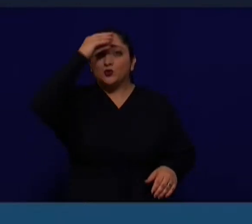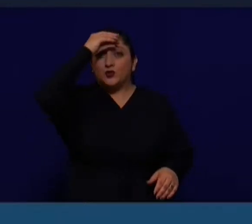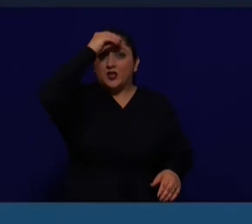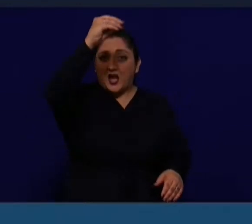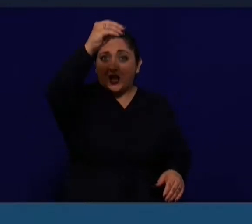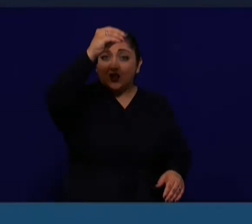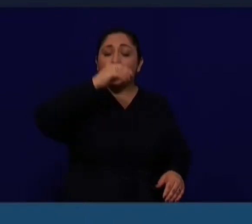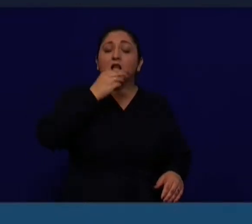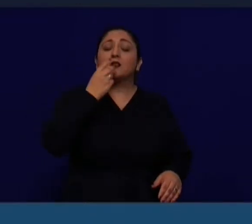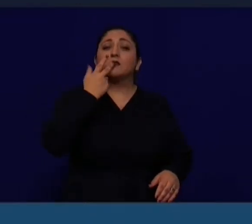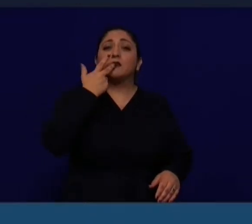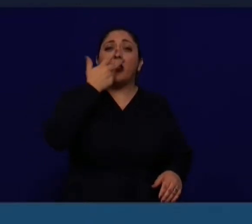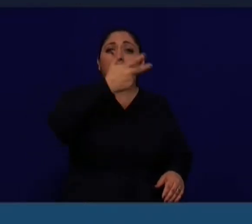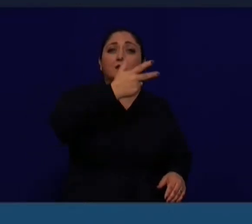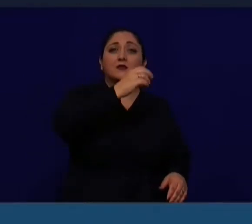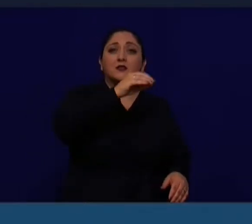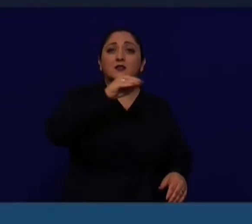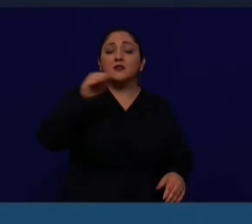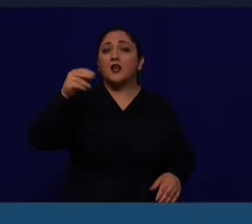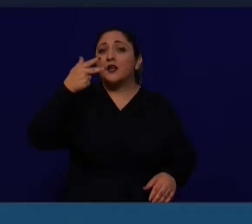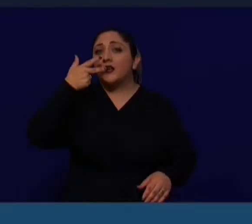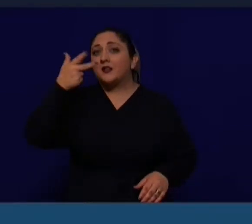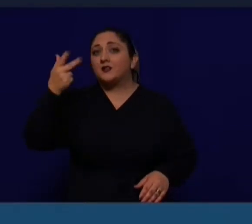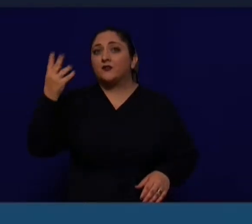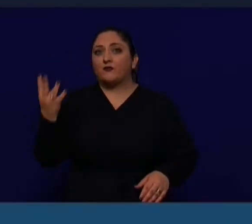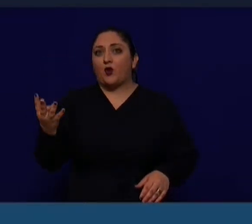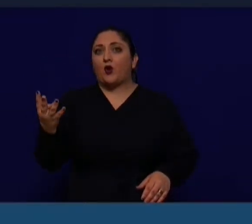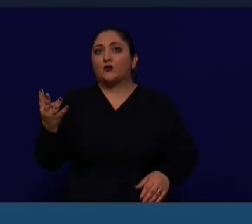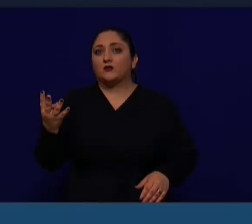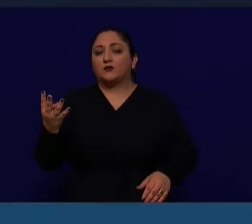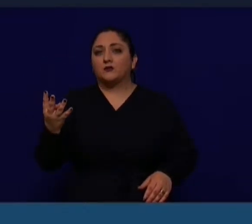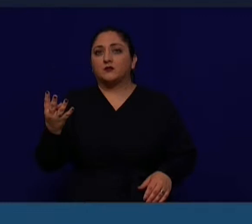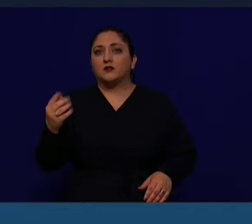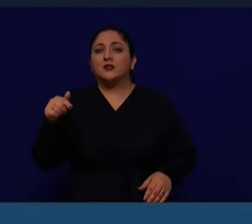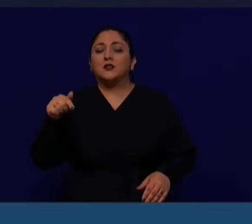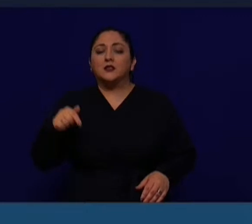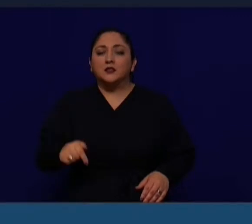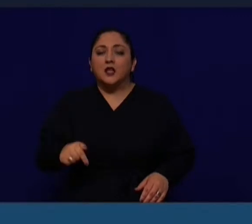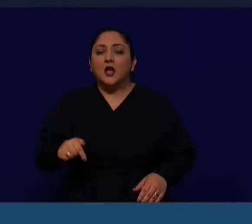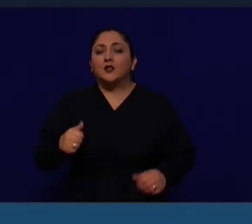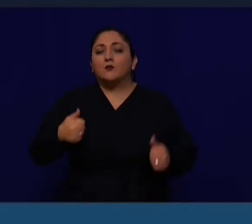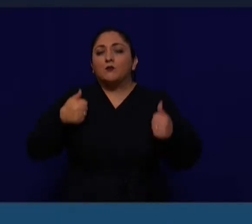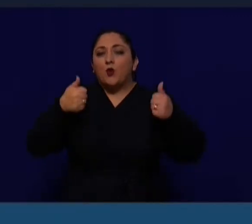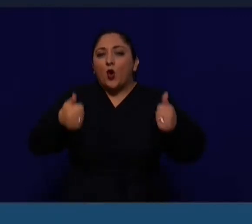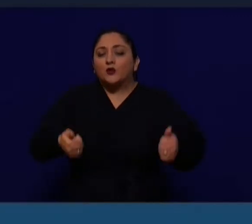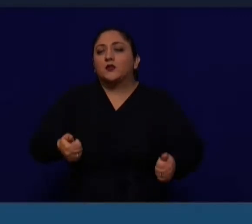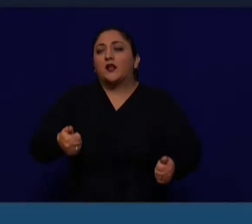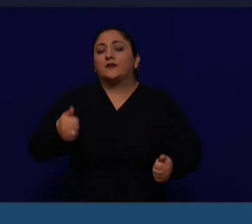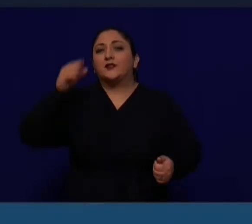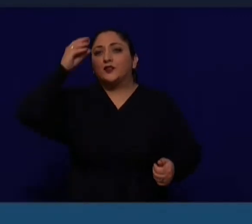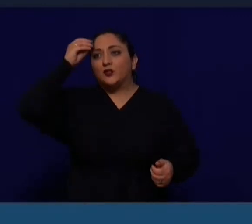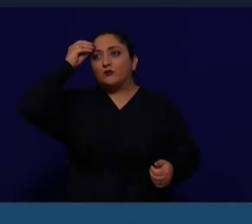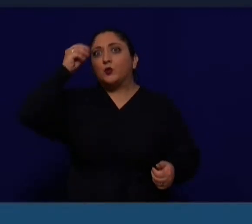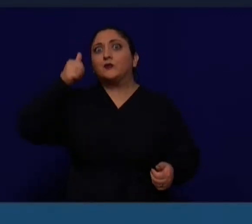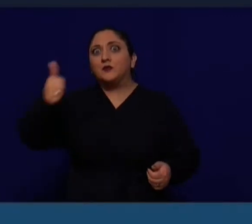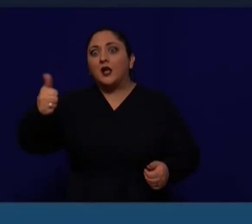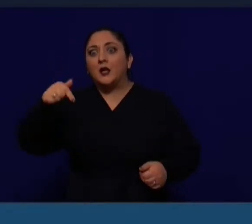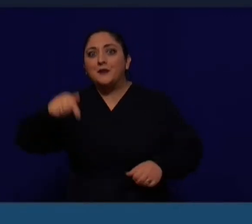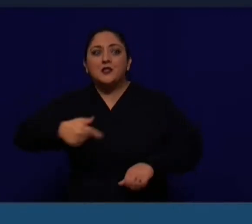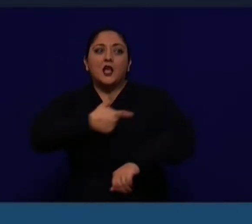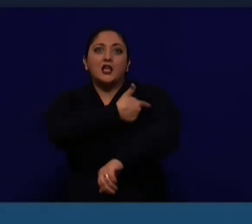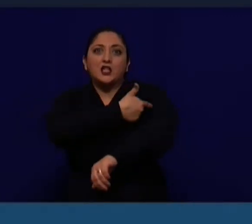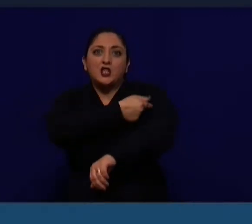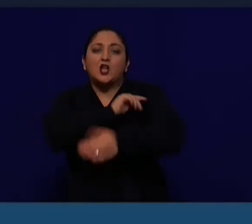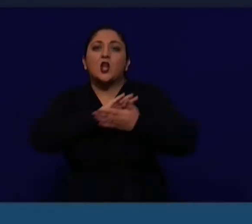u 84 sena li dan huwa tajjeb li wassalna issa li kaverjajna tajjeb ukoll ħafna dan l-age group